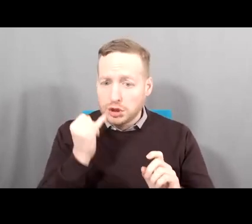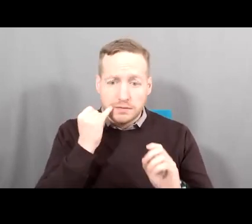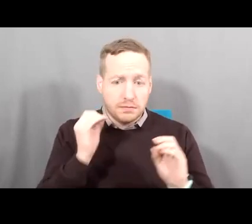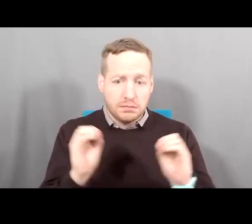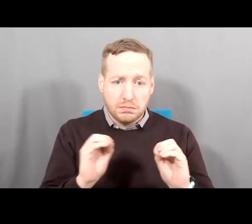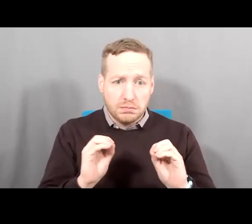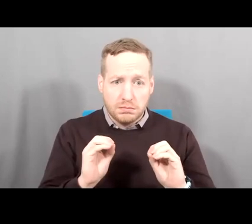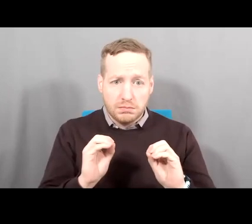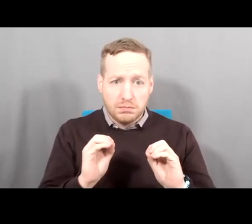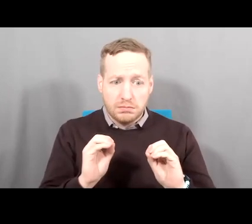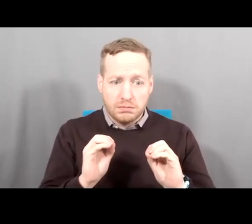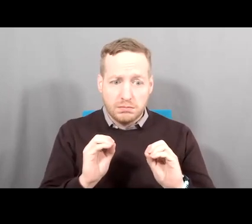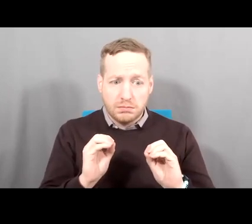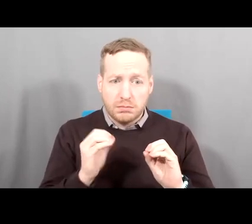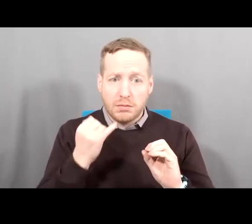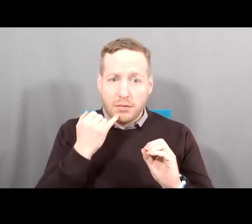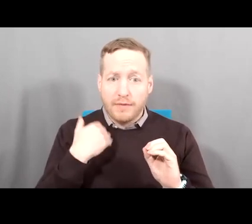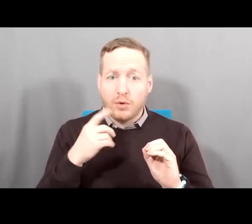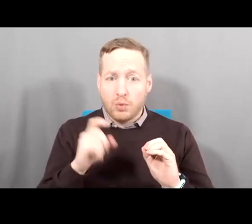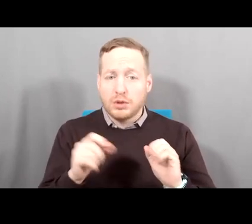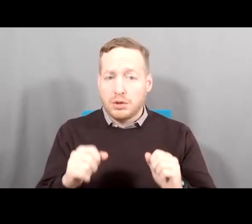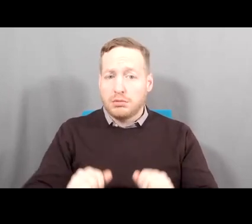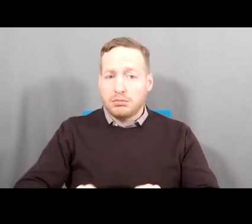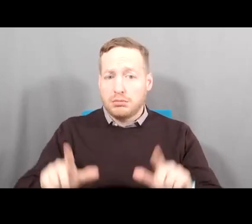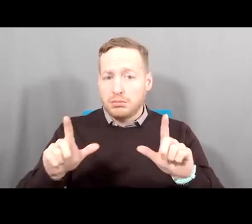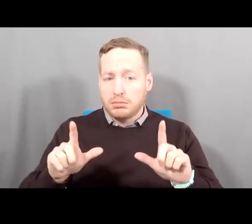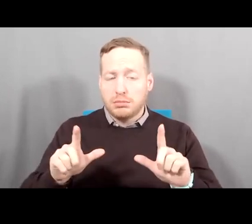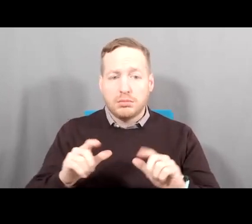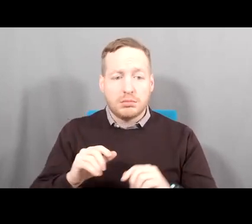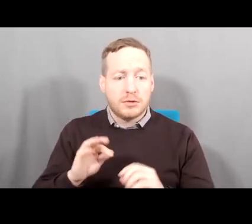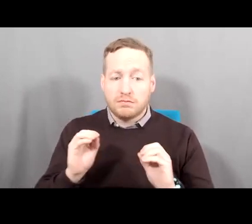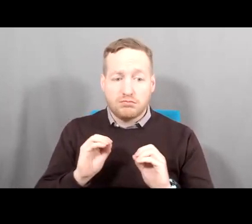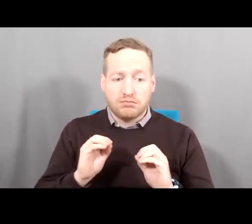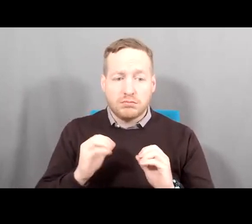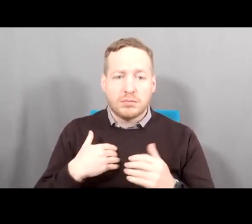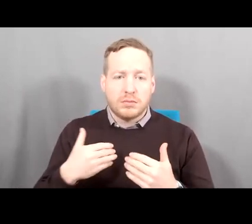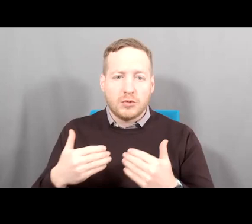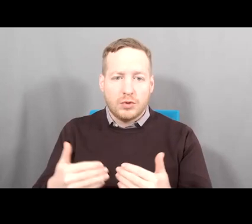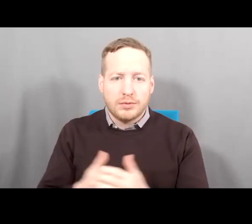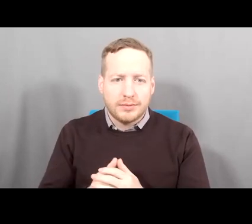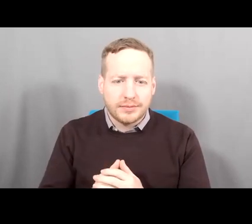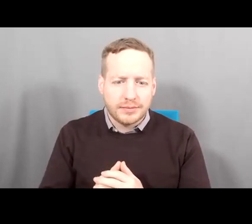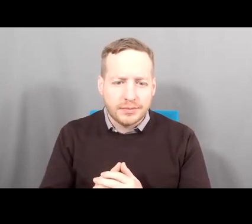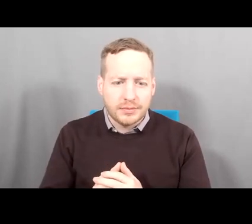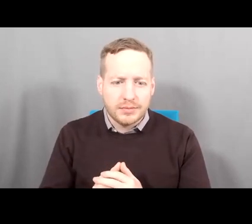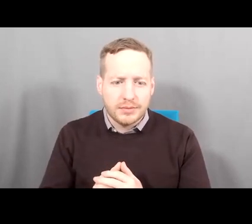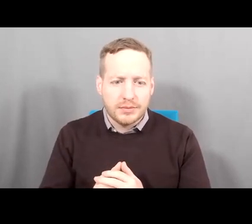Are there any questions about the executive director report? If so, you can open your screen.